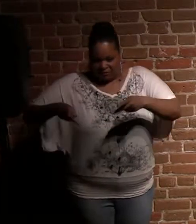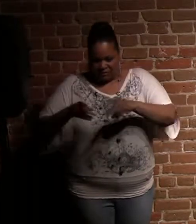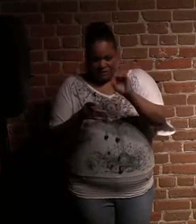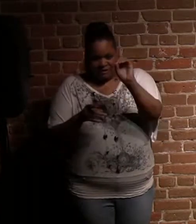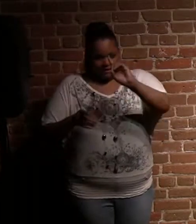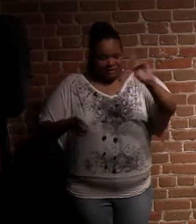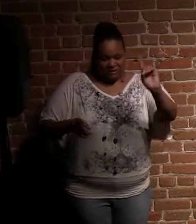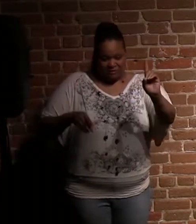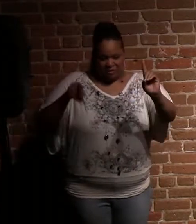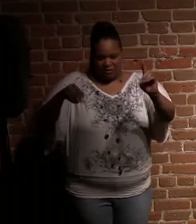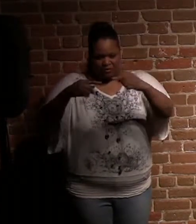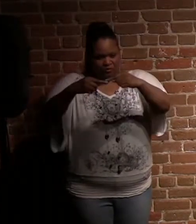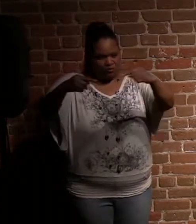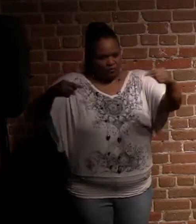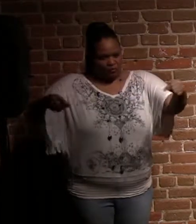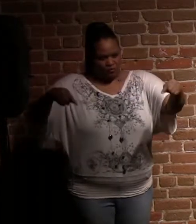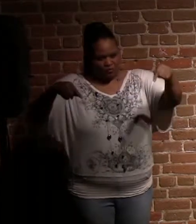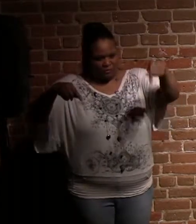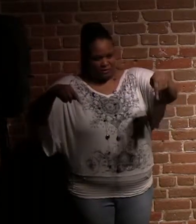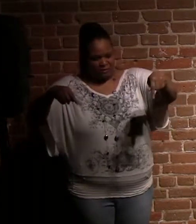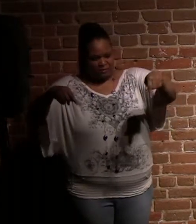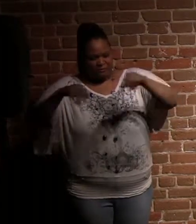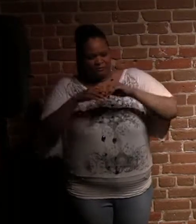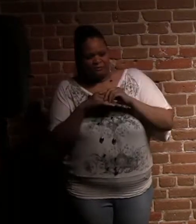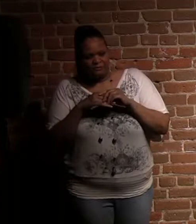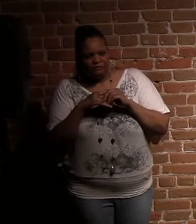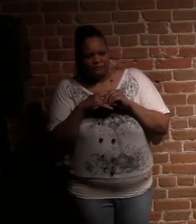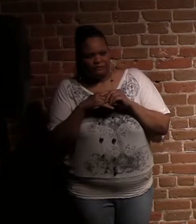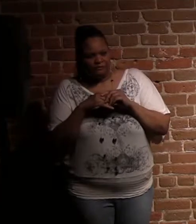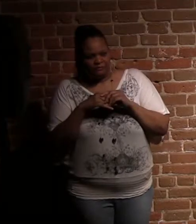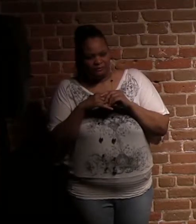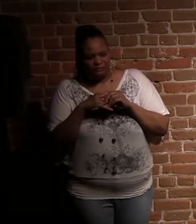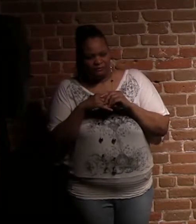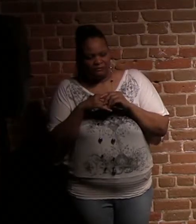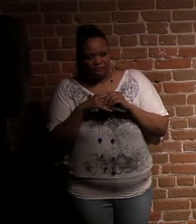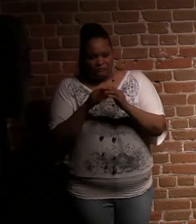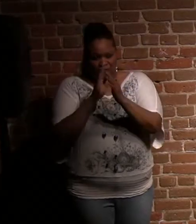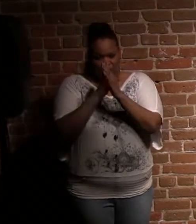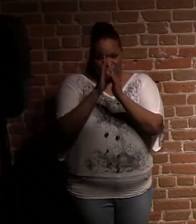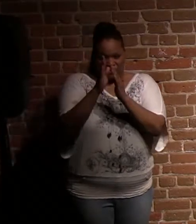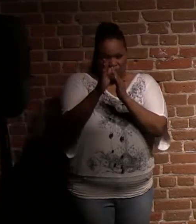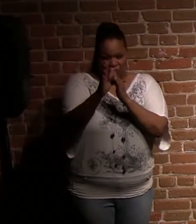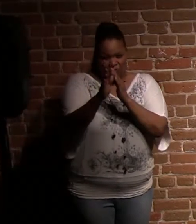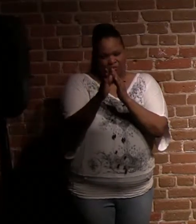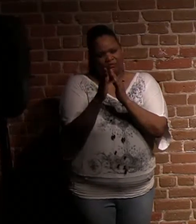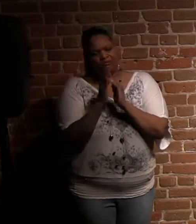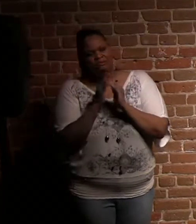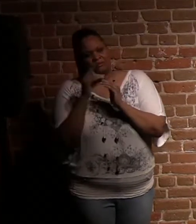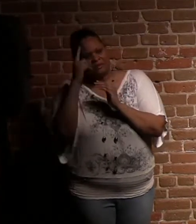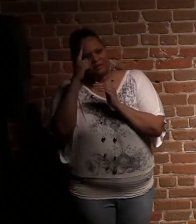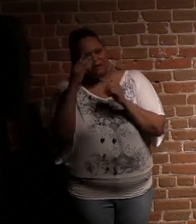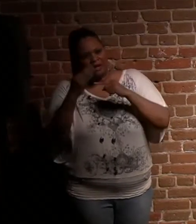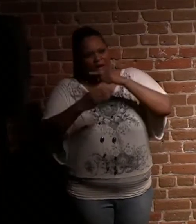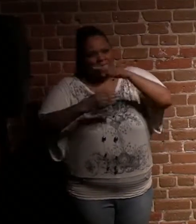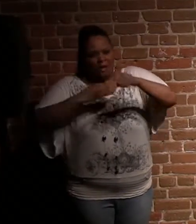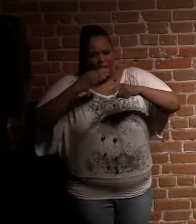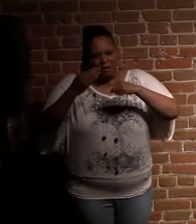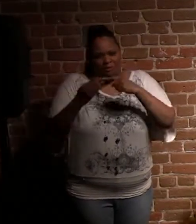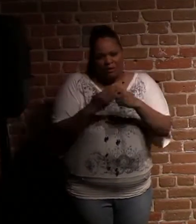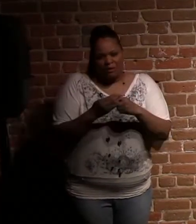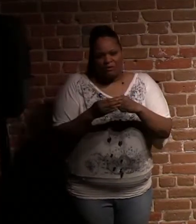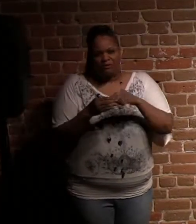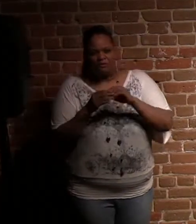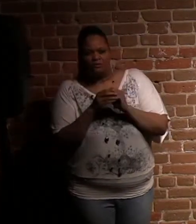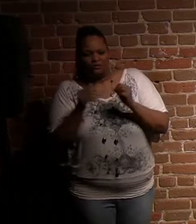the strait. So it's just along that strait between, let me think about it, the Baltic and